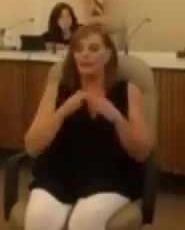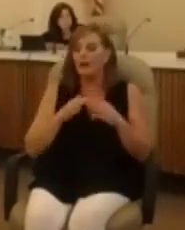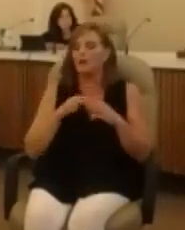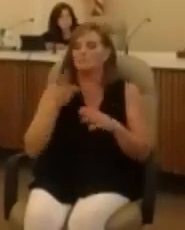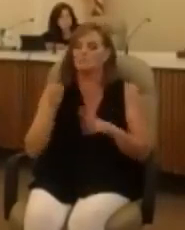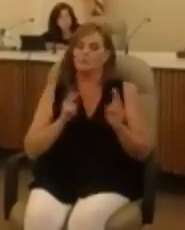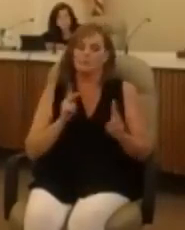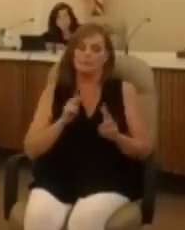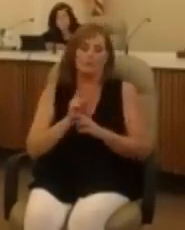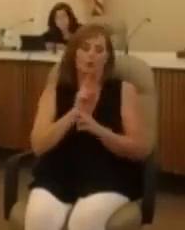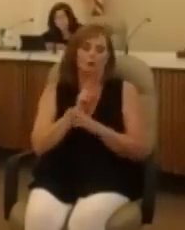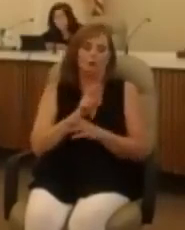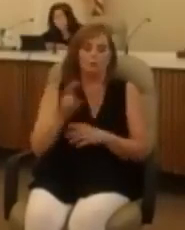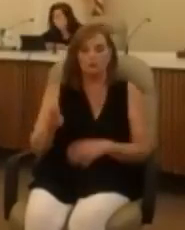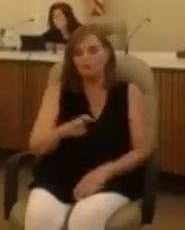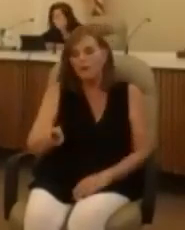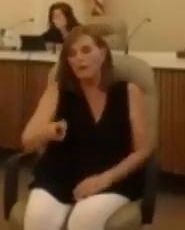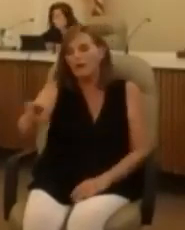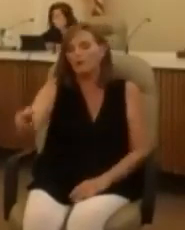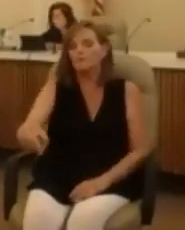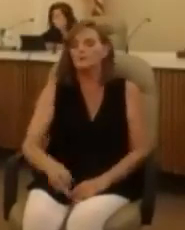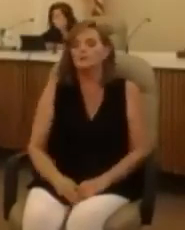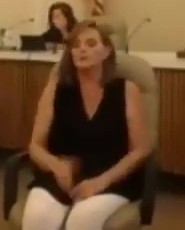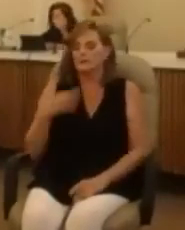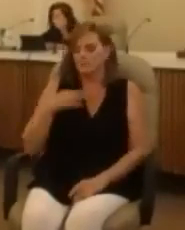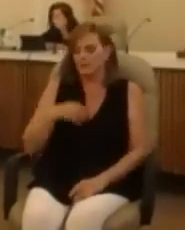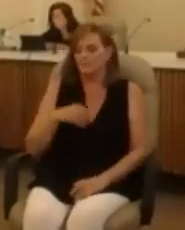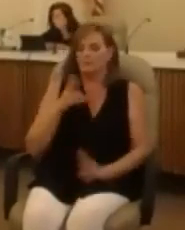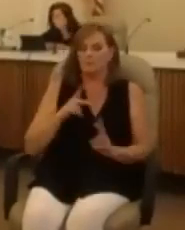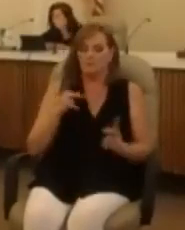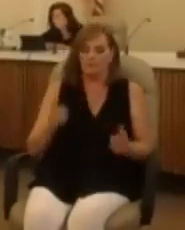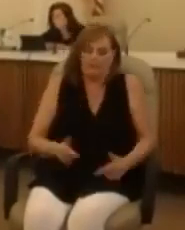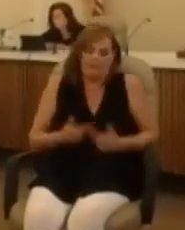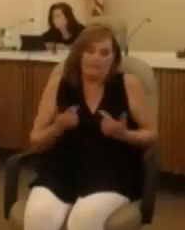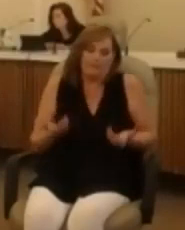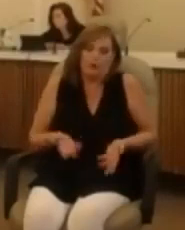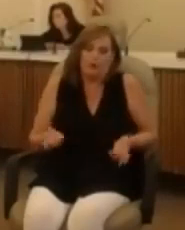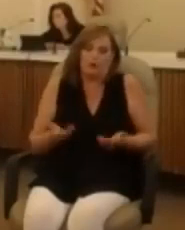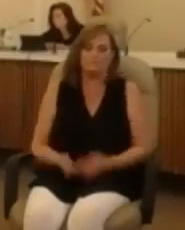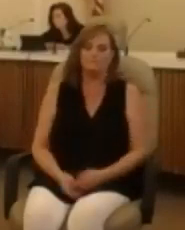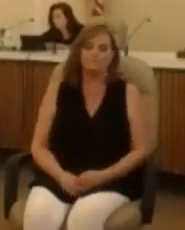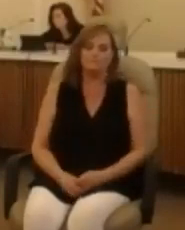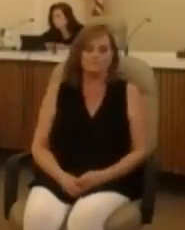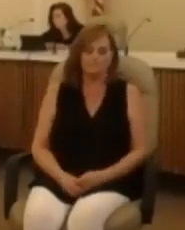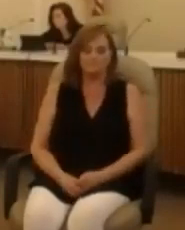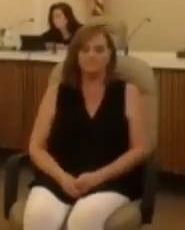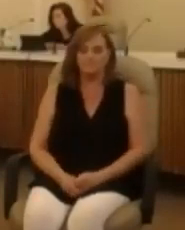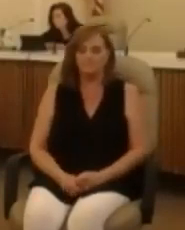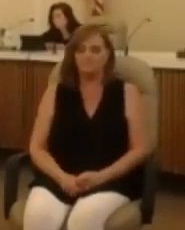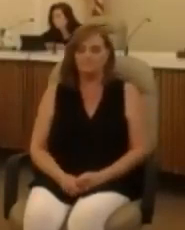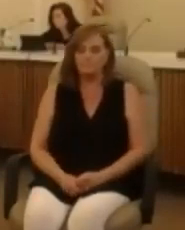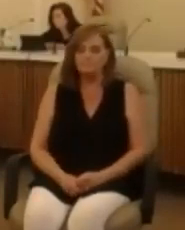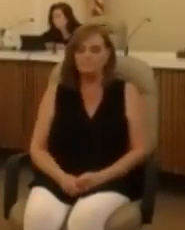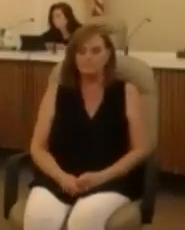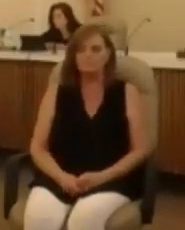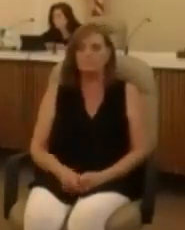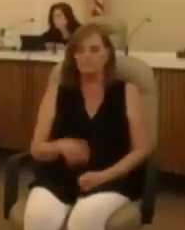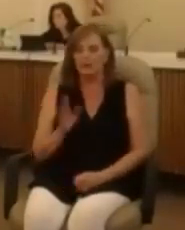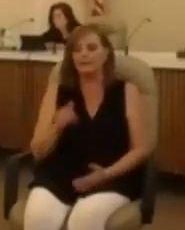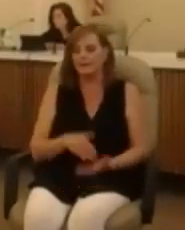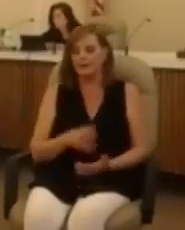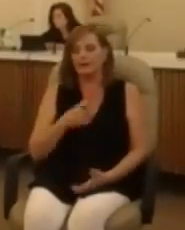use the trail. It's benefit to the people in the immediate area. And again, I do see a big benefit to having